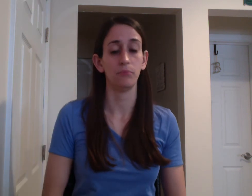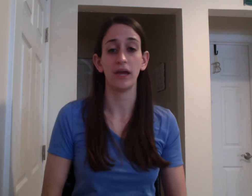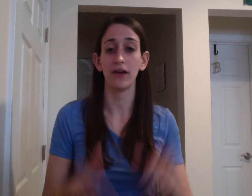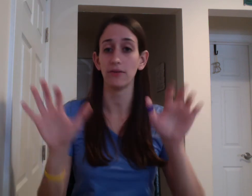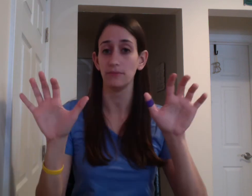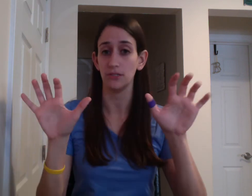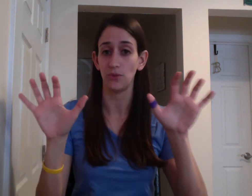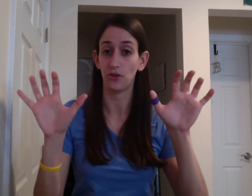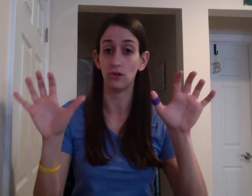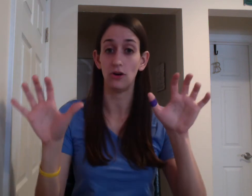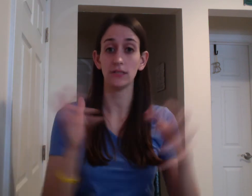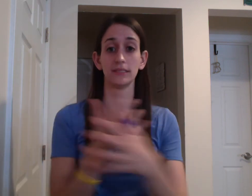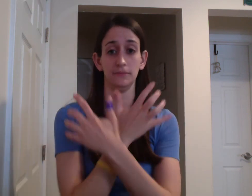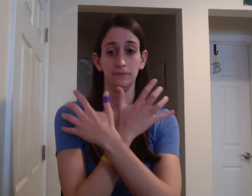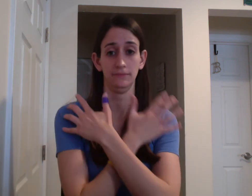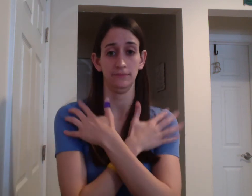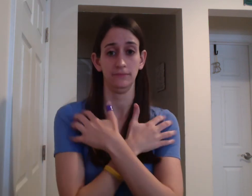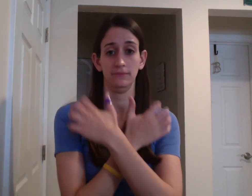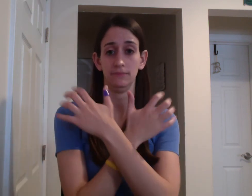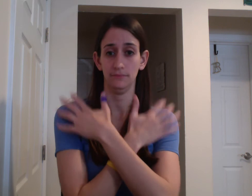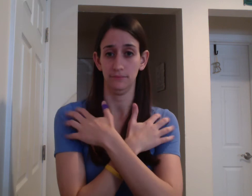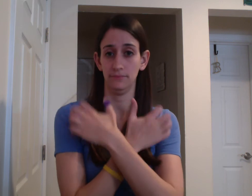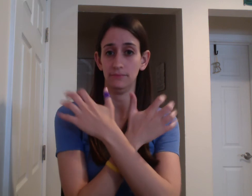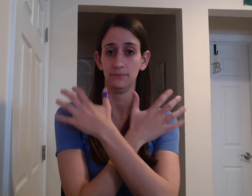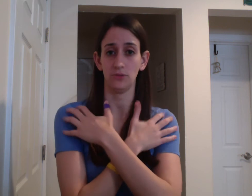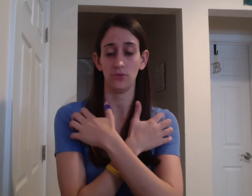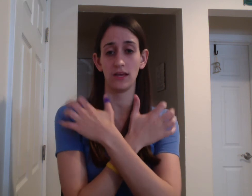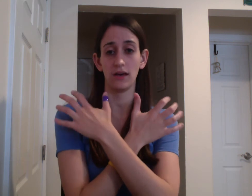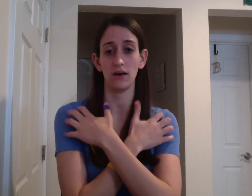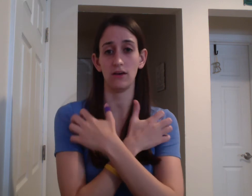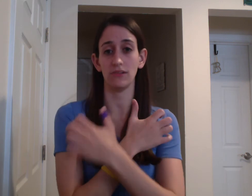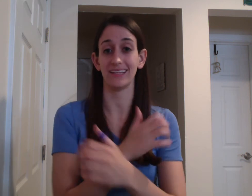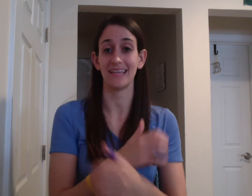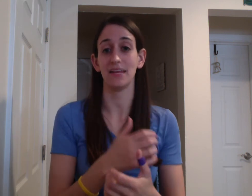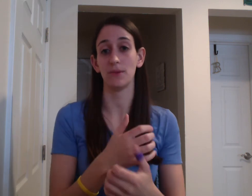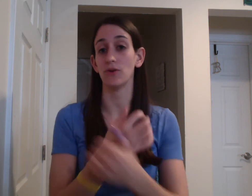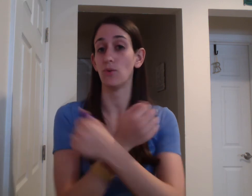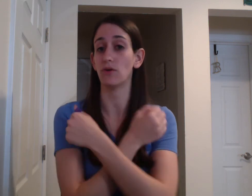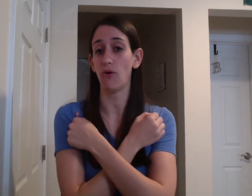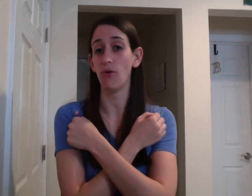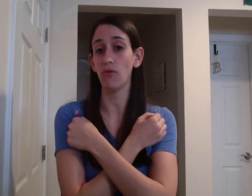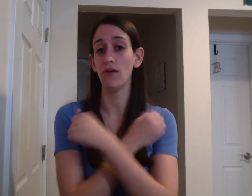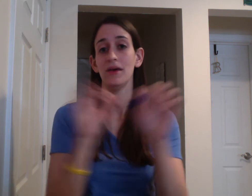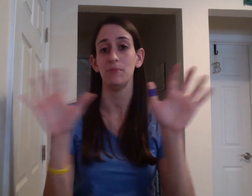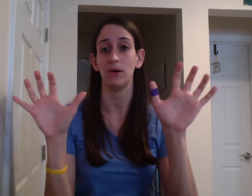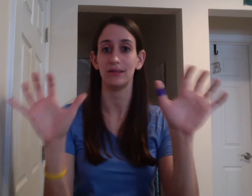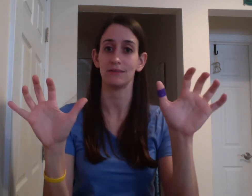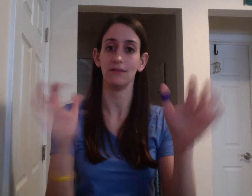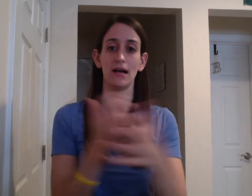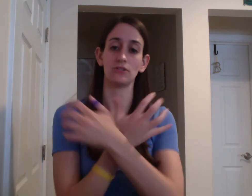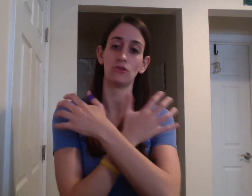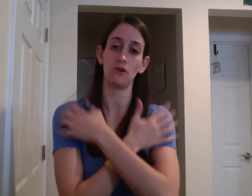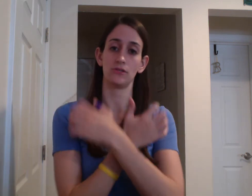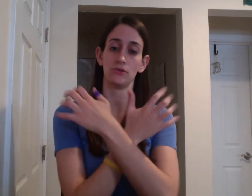Bear is with claws. So think of like a teddy bear you want to hold, but it still has claws, so